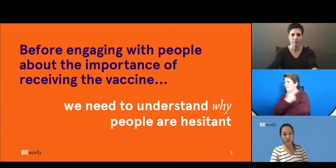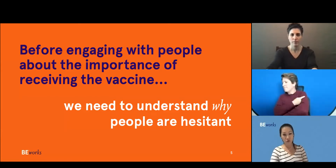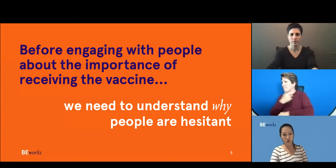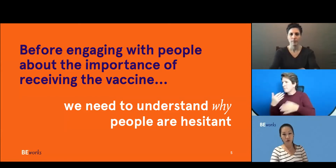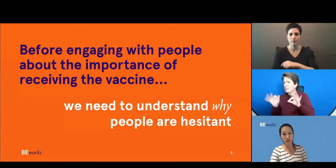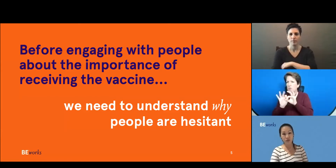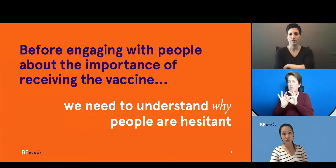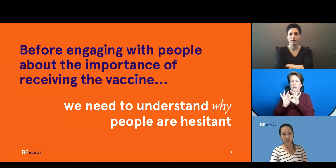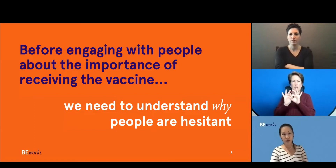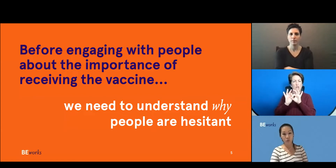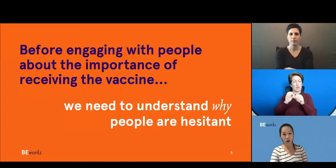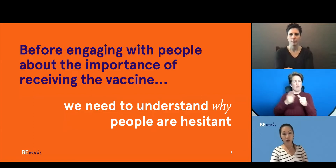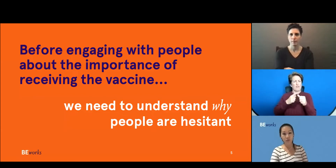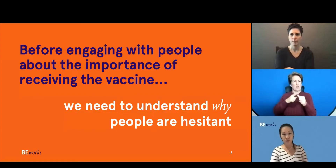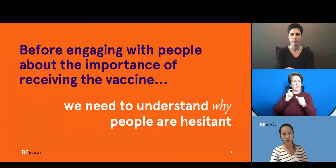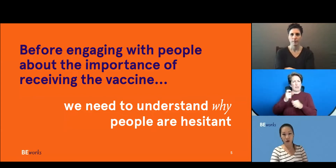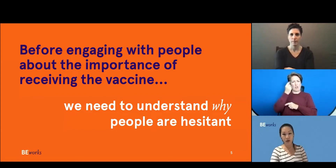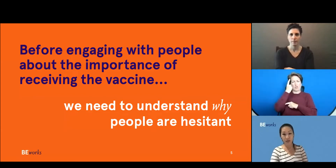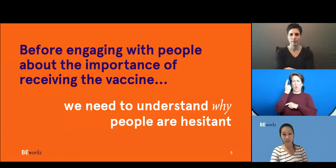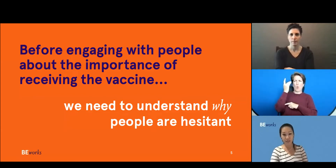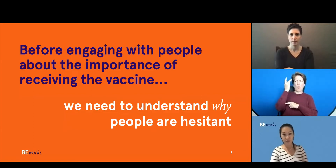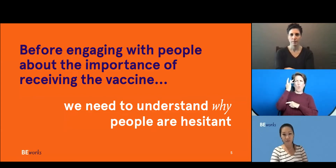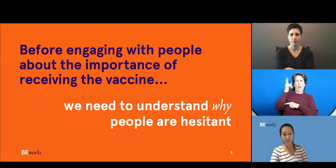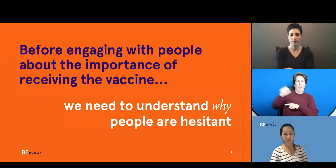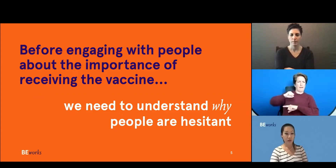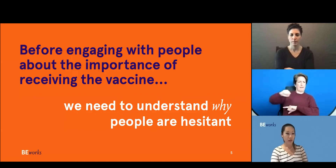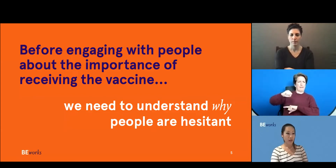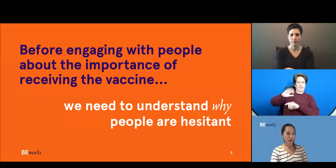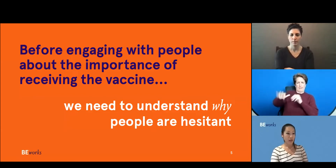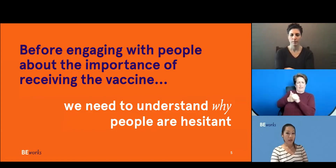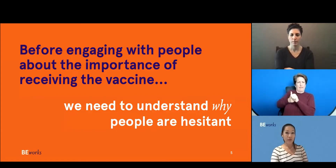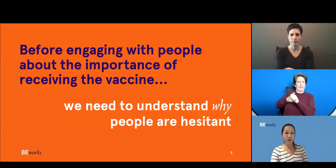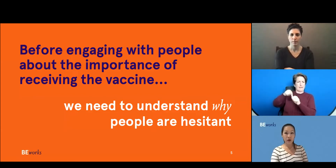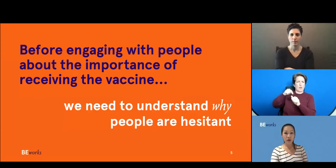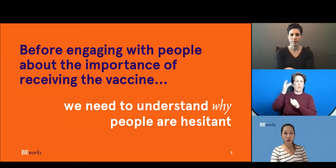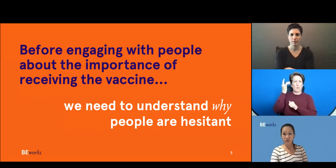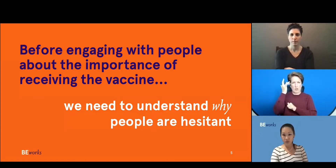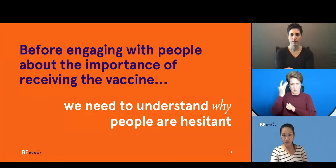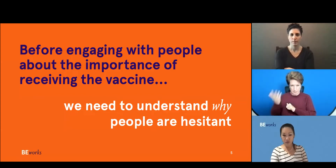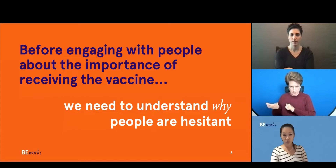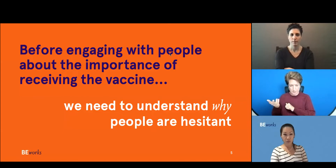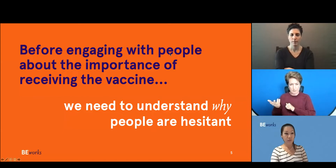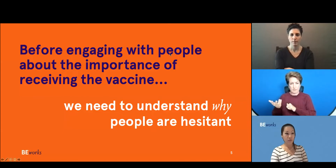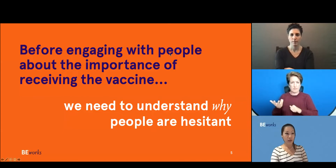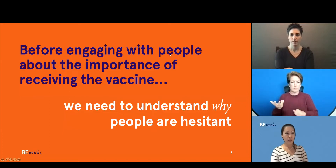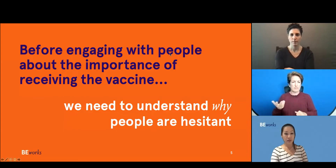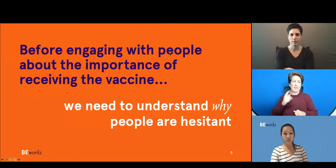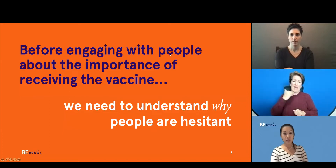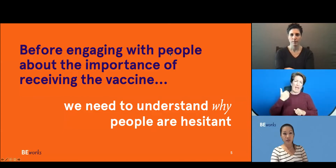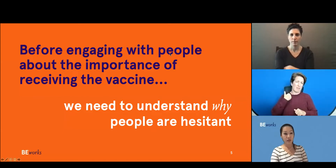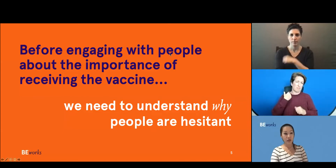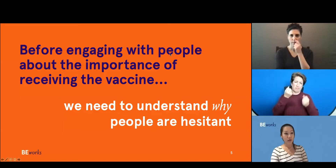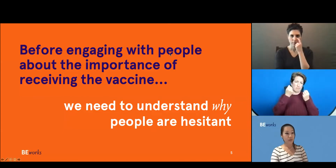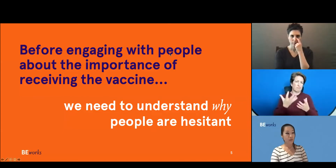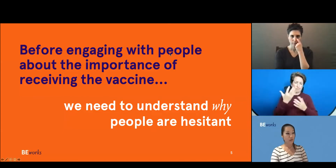and foremost understand why people are hesitant. Now, there are a lot of reasons why people may not